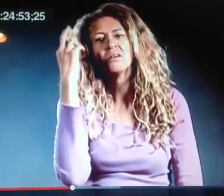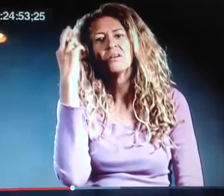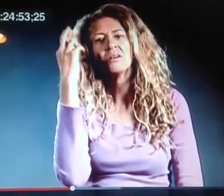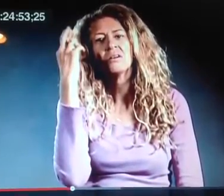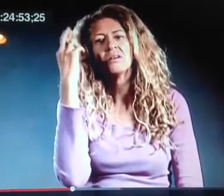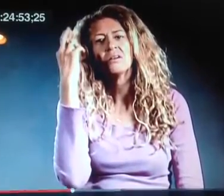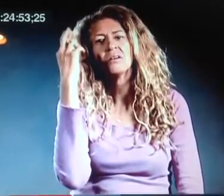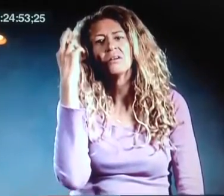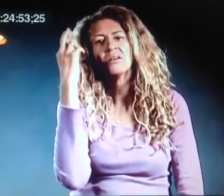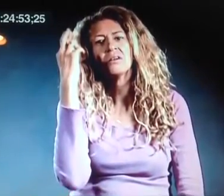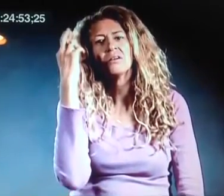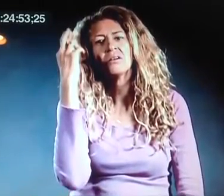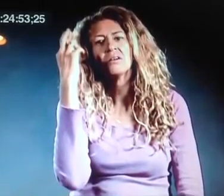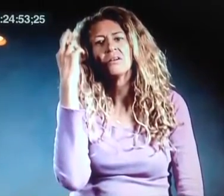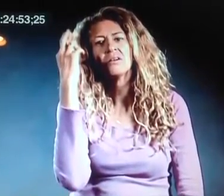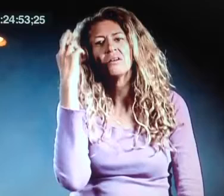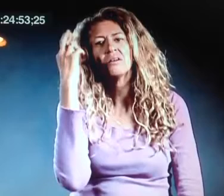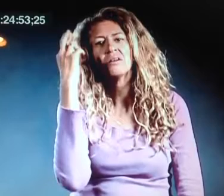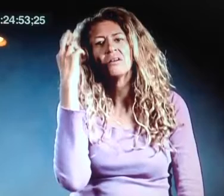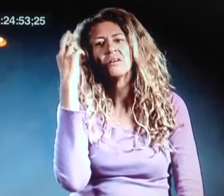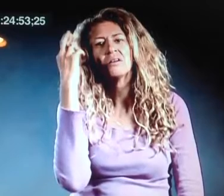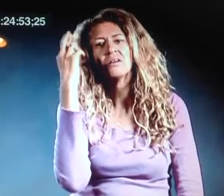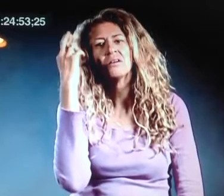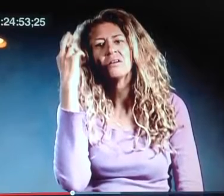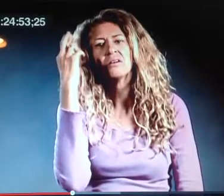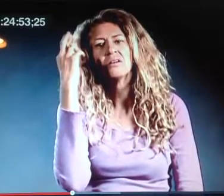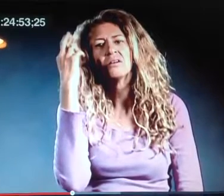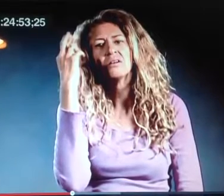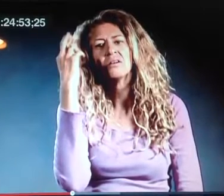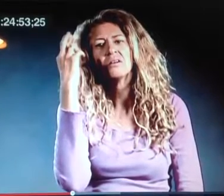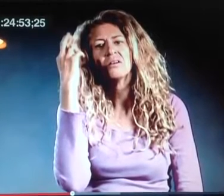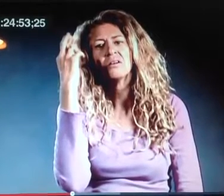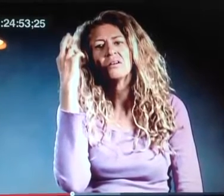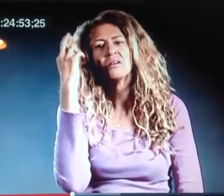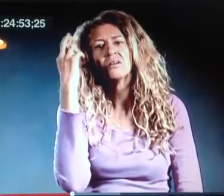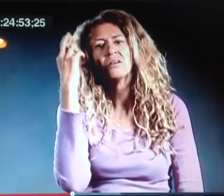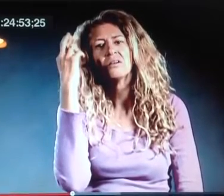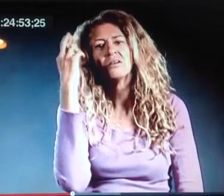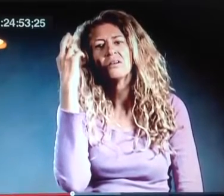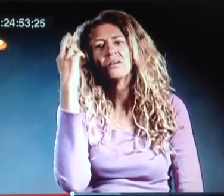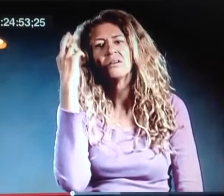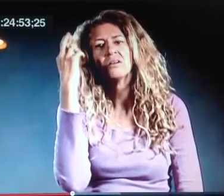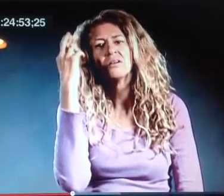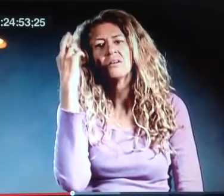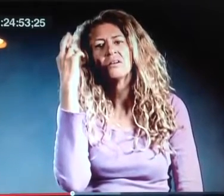And remember, I'm a beginner. I don't know what I'm doing, so I just picked these four things. I had no experience doing this